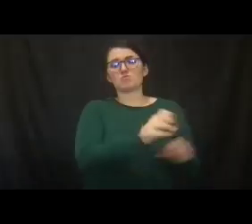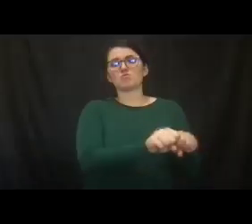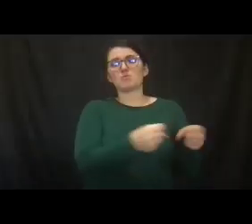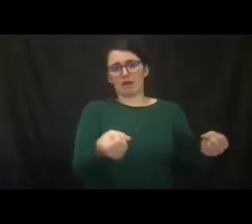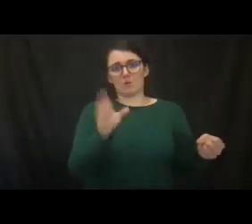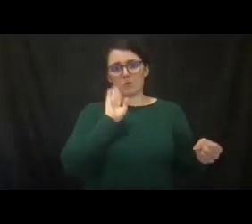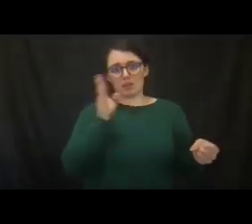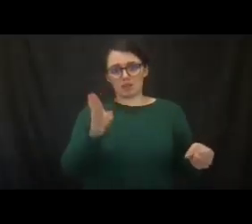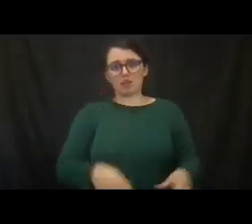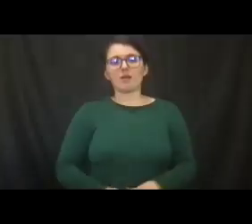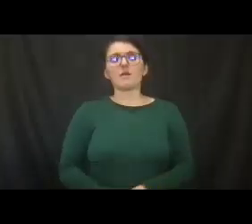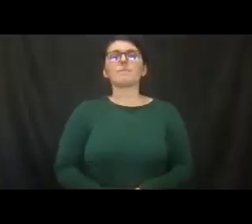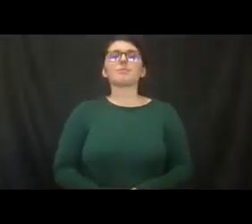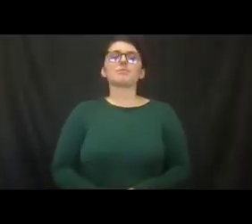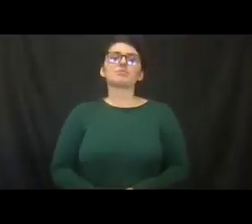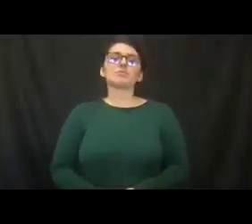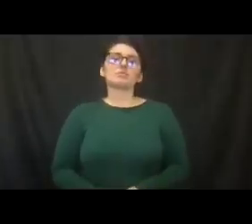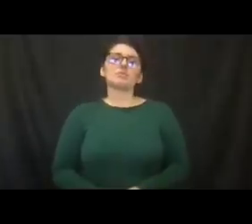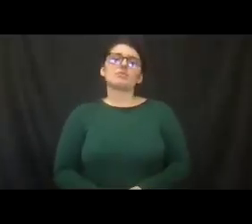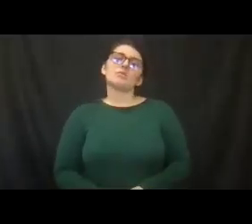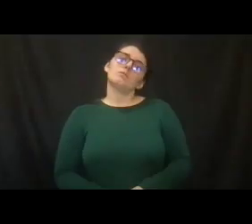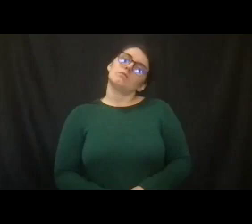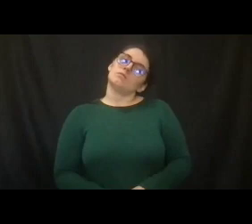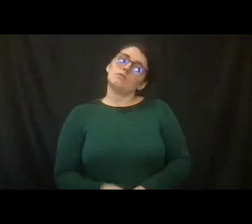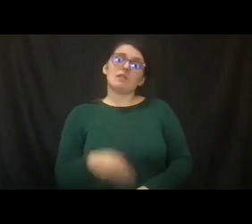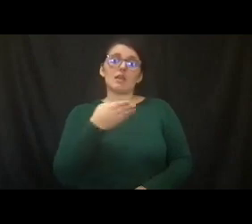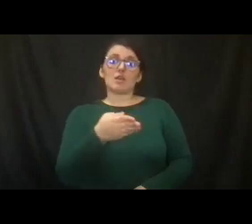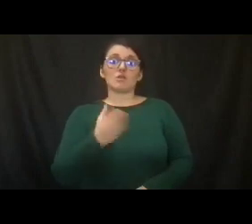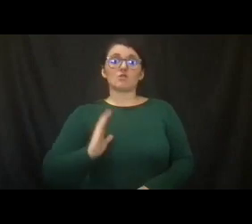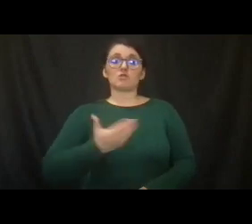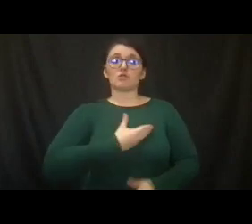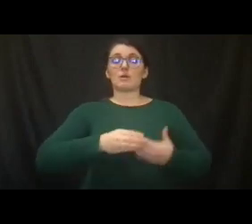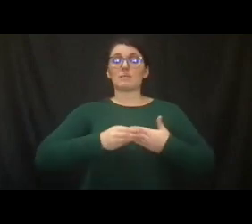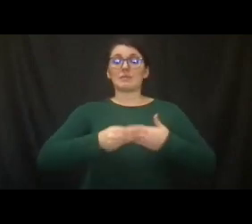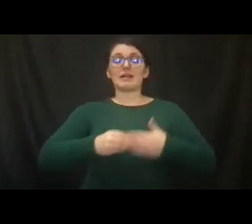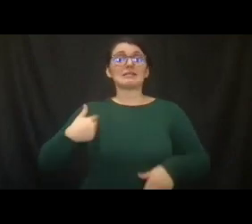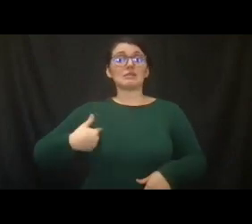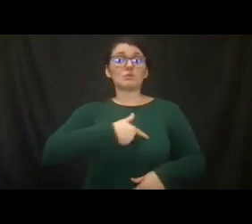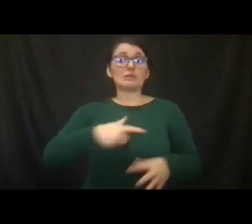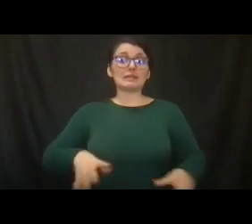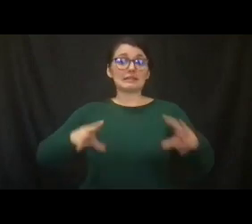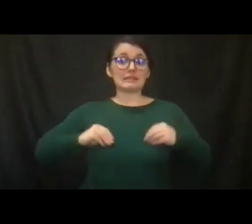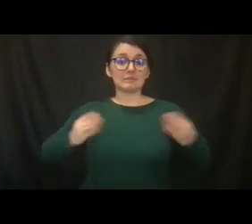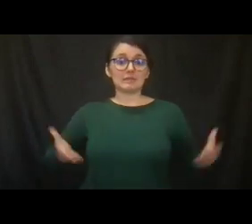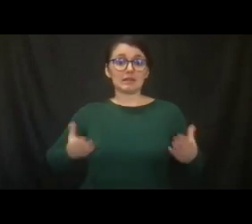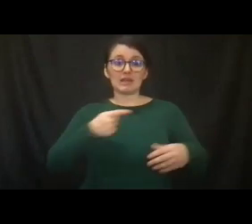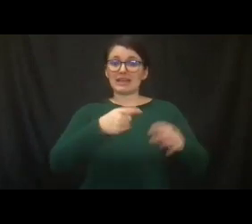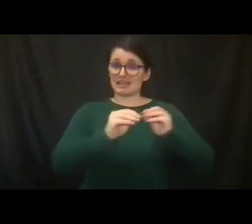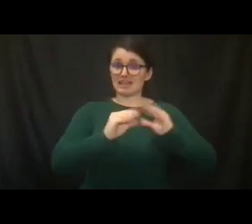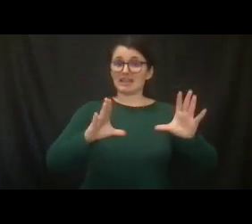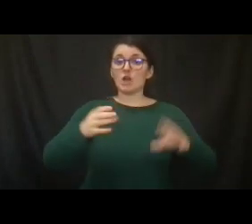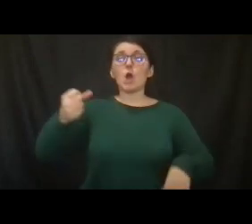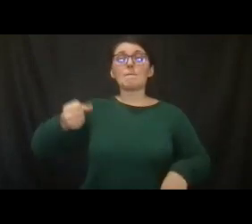recyclable. So here is the only type of plastic that we recycle here at the transfer station. It's the clear plastic